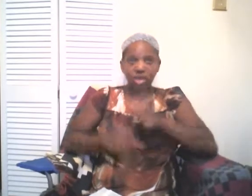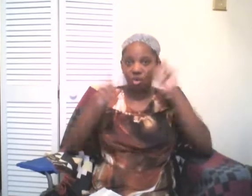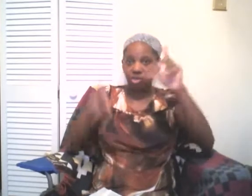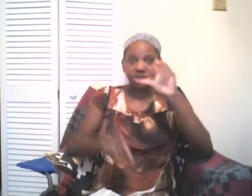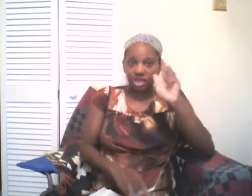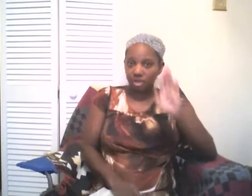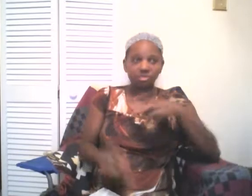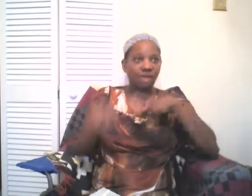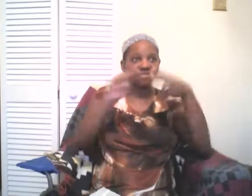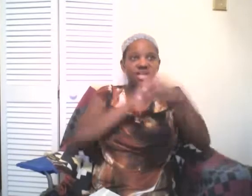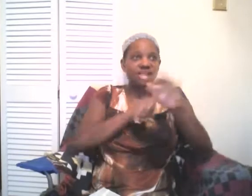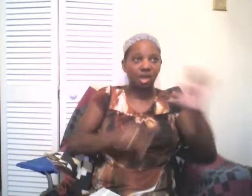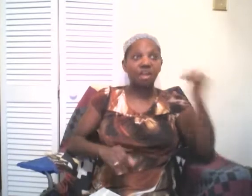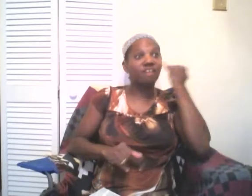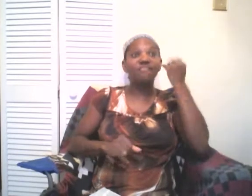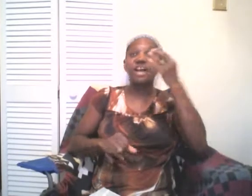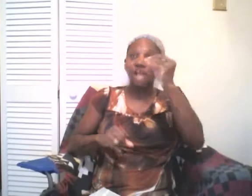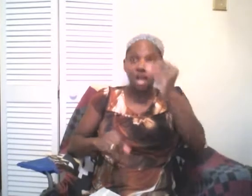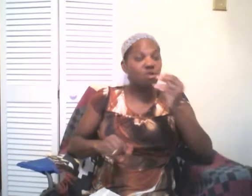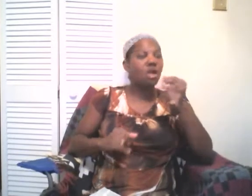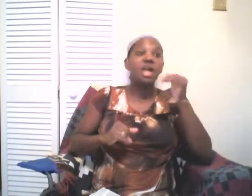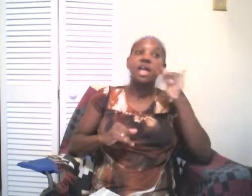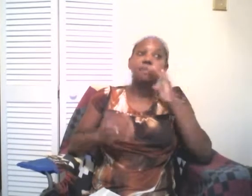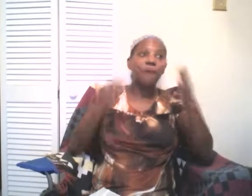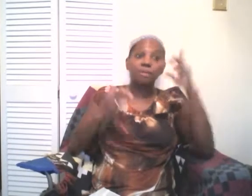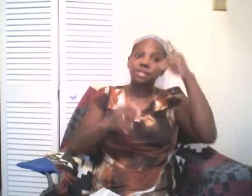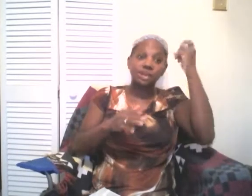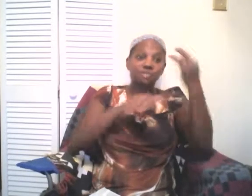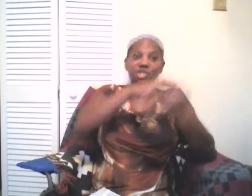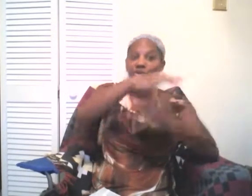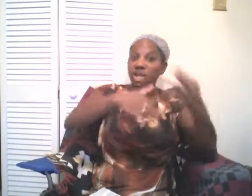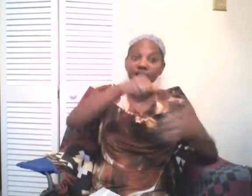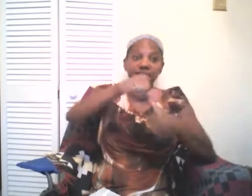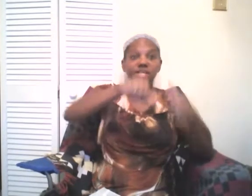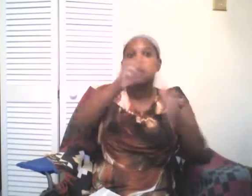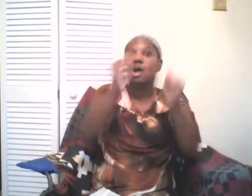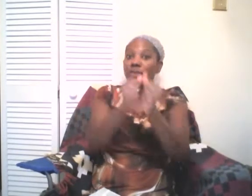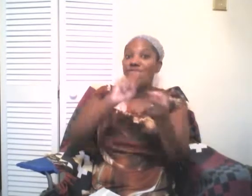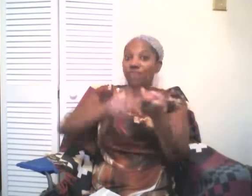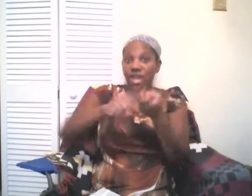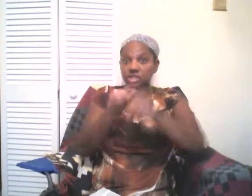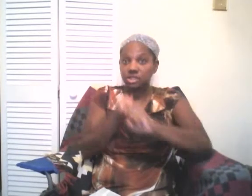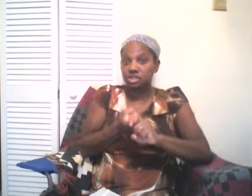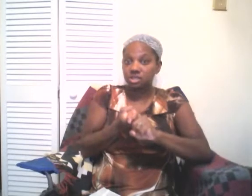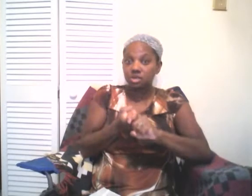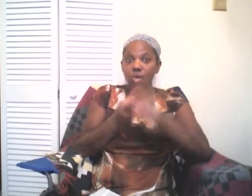going to the club, so I've cut that off. If I go, it's probably because I'm just socializing with friends. Or